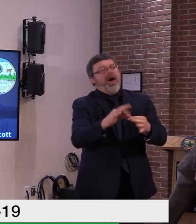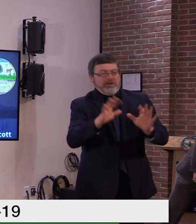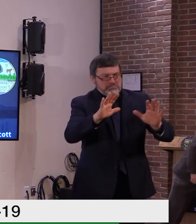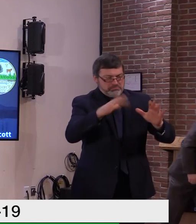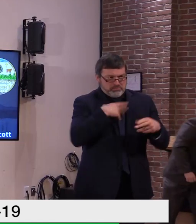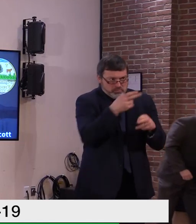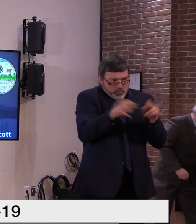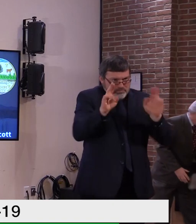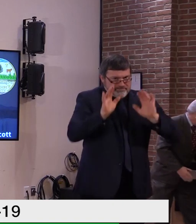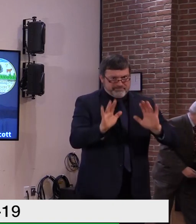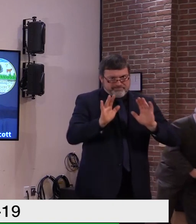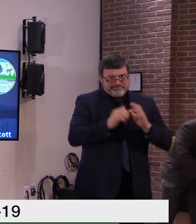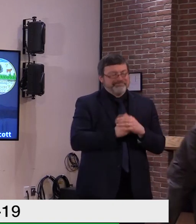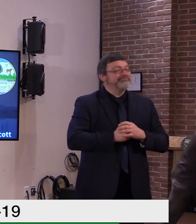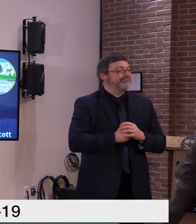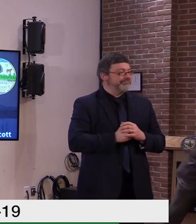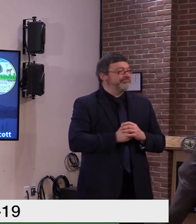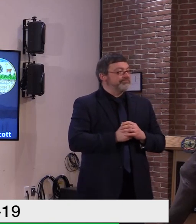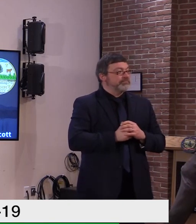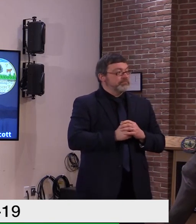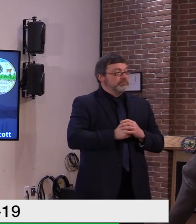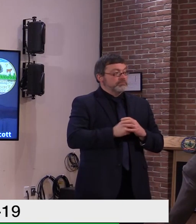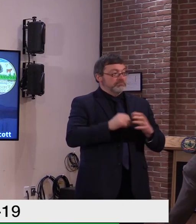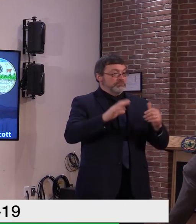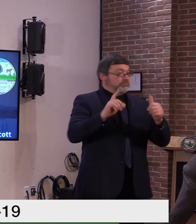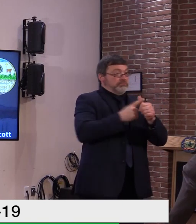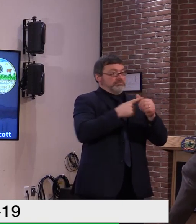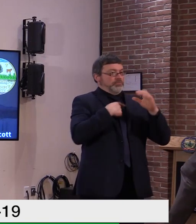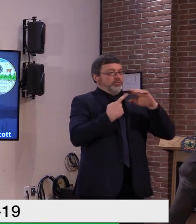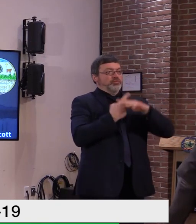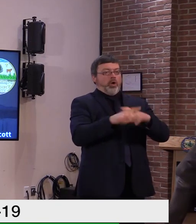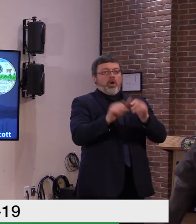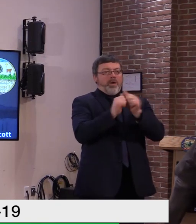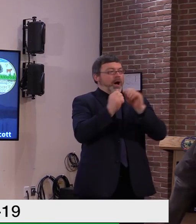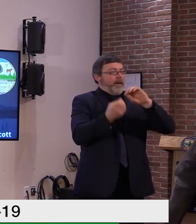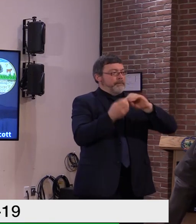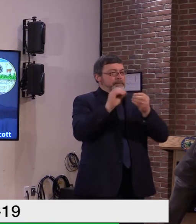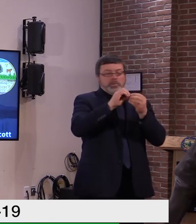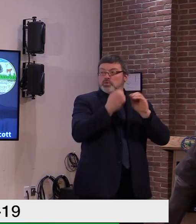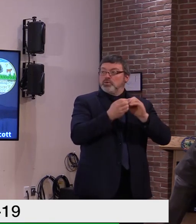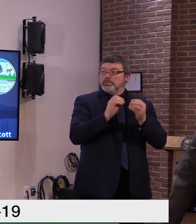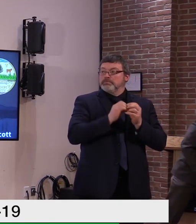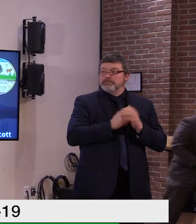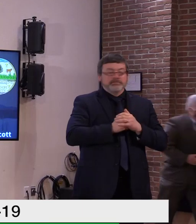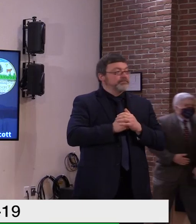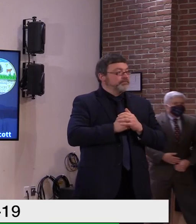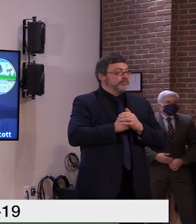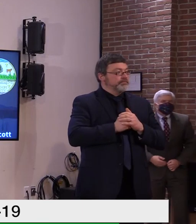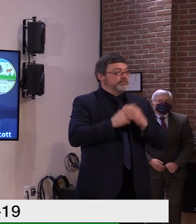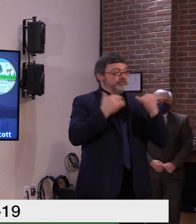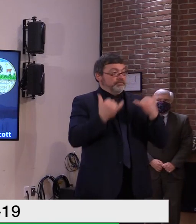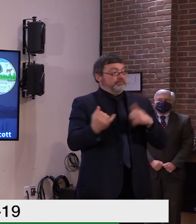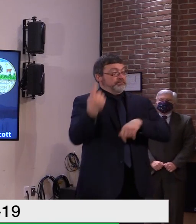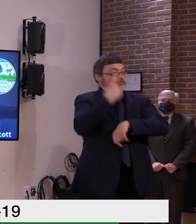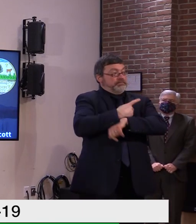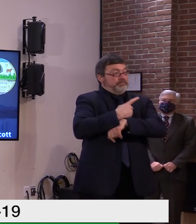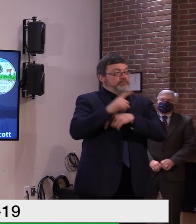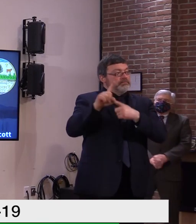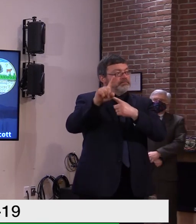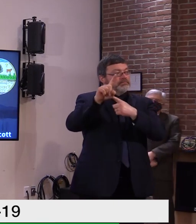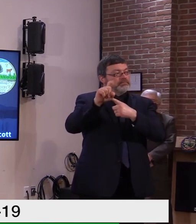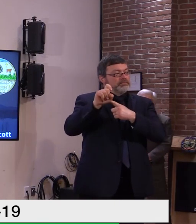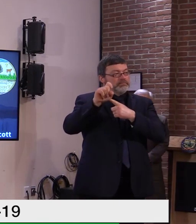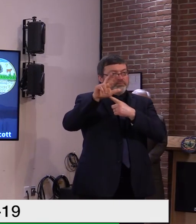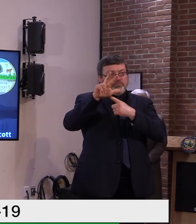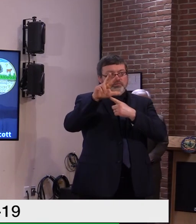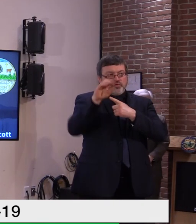of some data, though, very quickly, today we're reporting 130 new cases